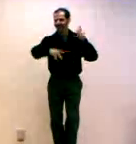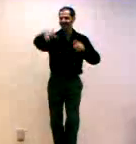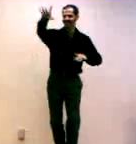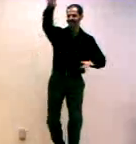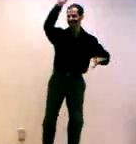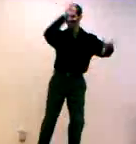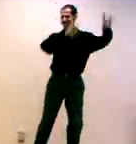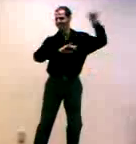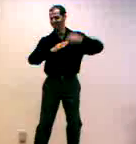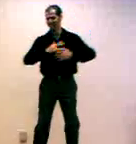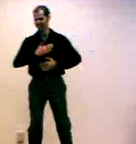Be willing